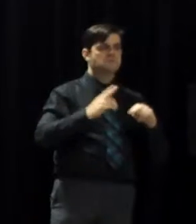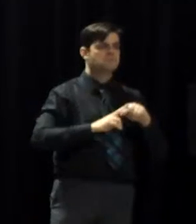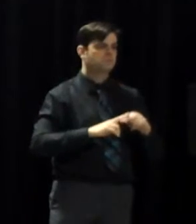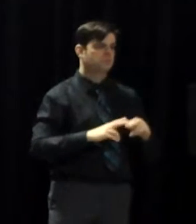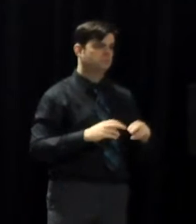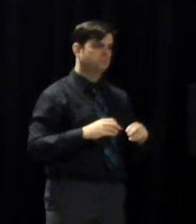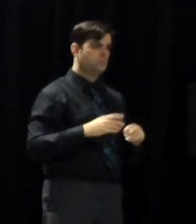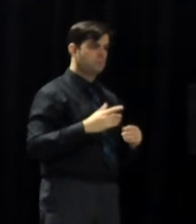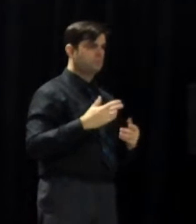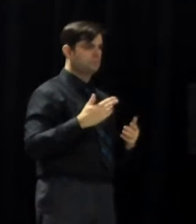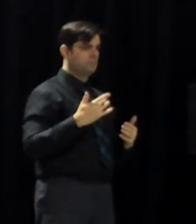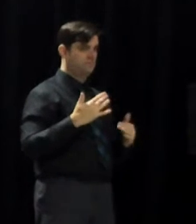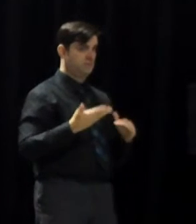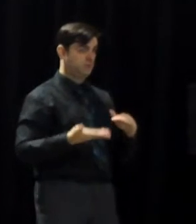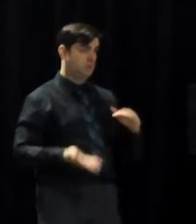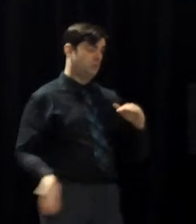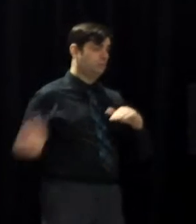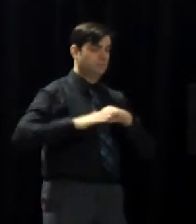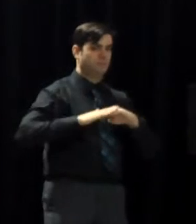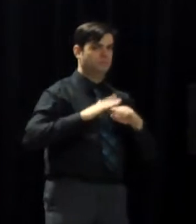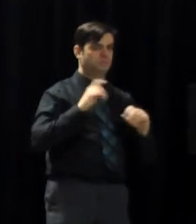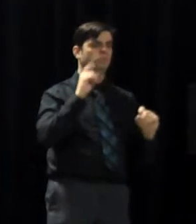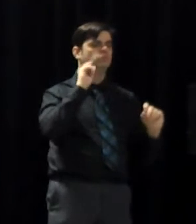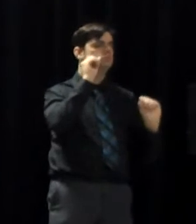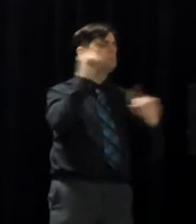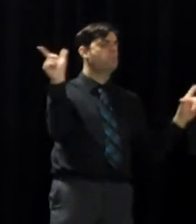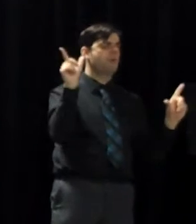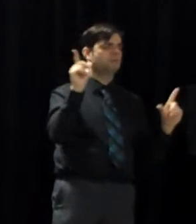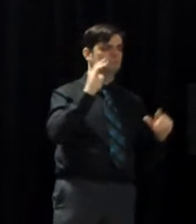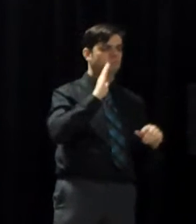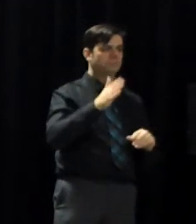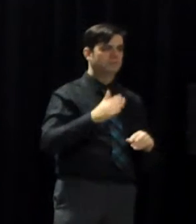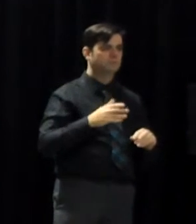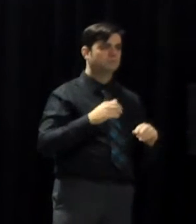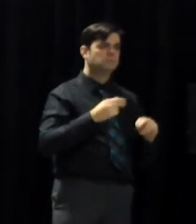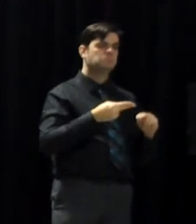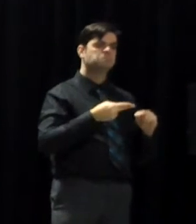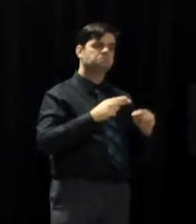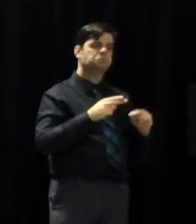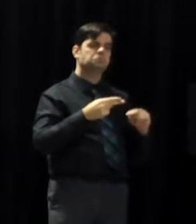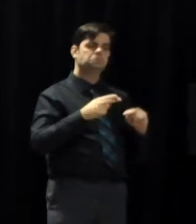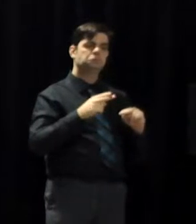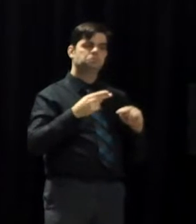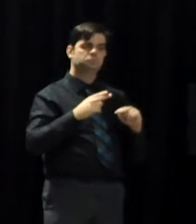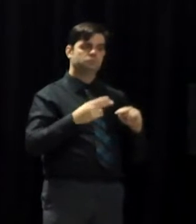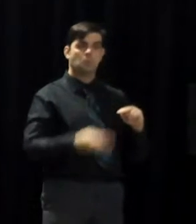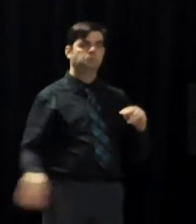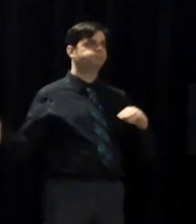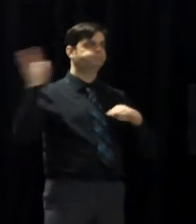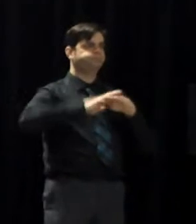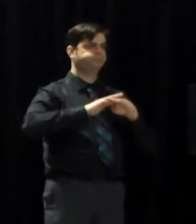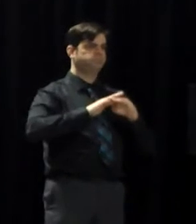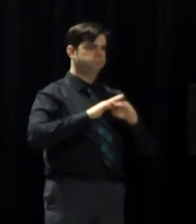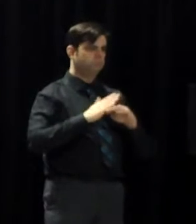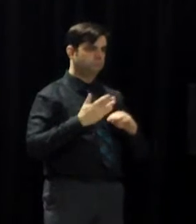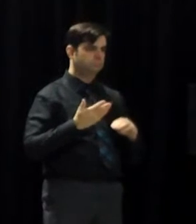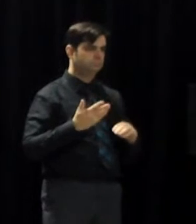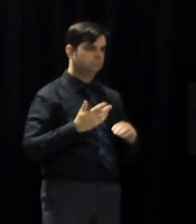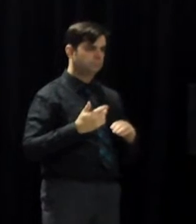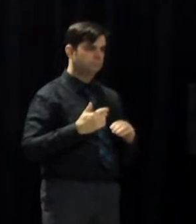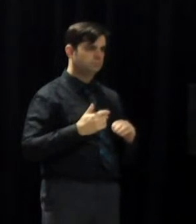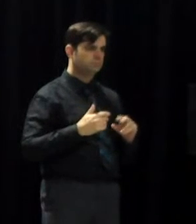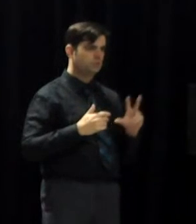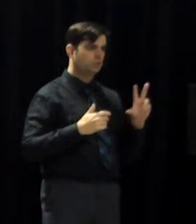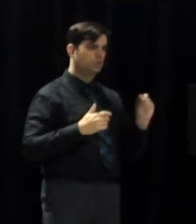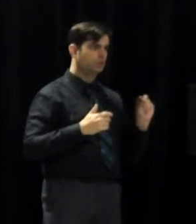is what surprised people. It wasn't a gradual case growth. It was 30 cases, then boom, 200. And maybe